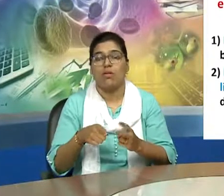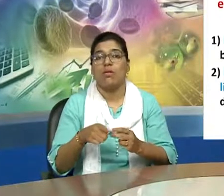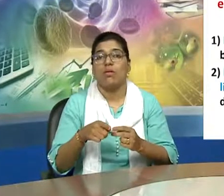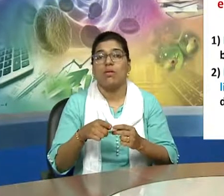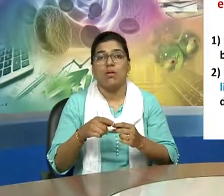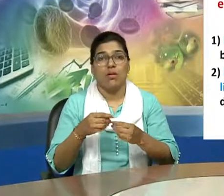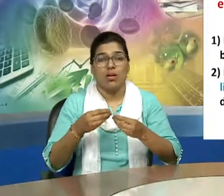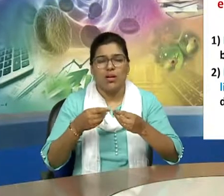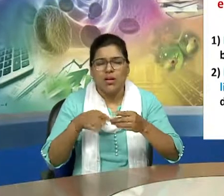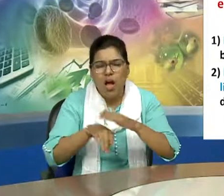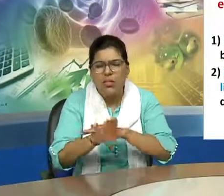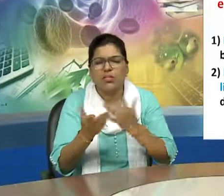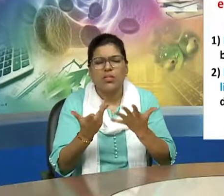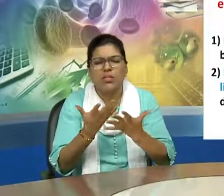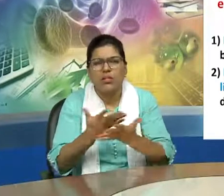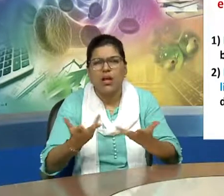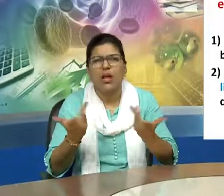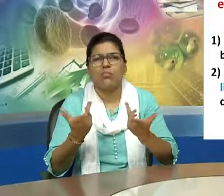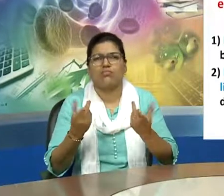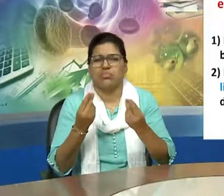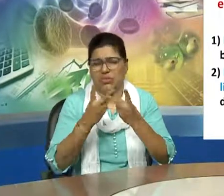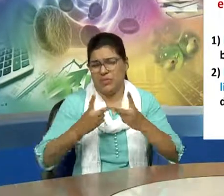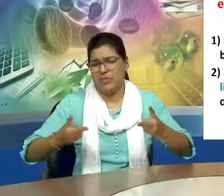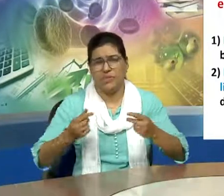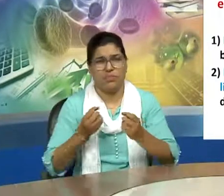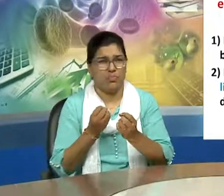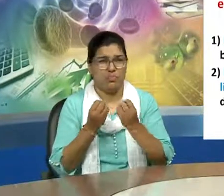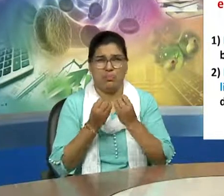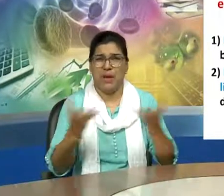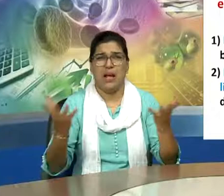depleting rapidly as time is passing by.